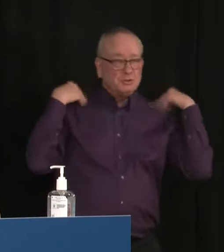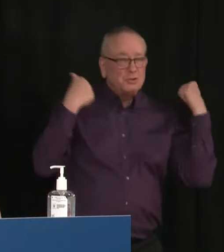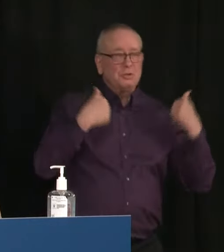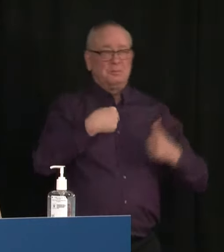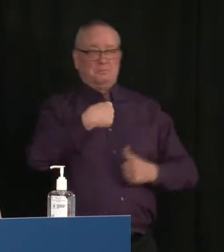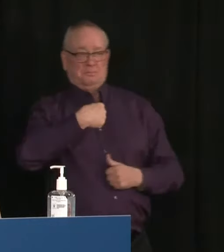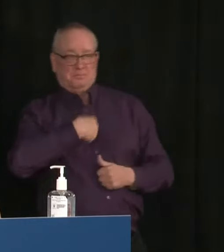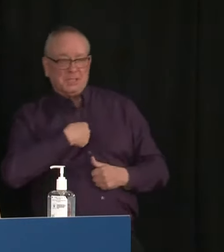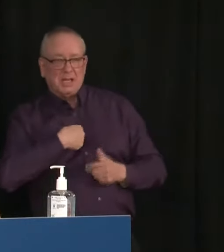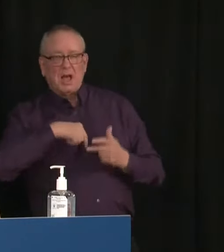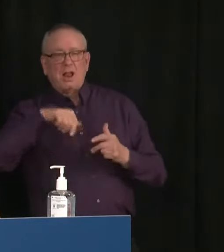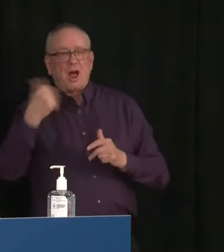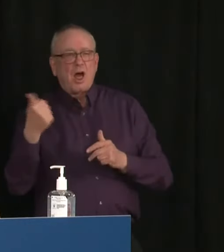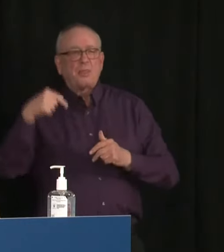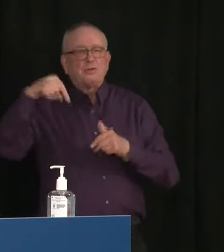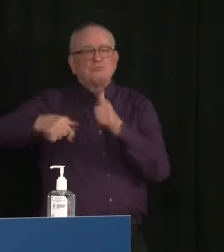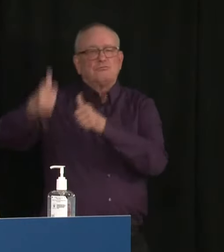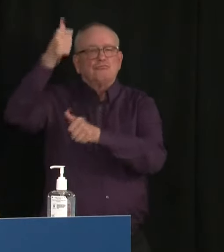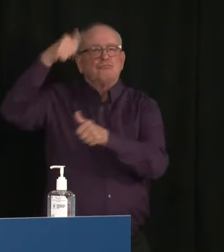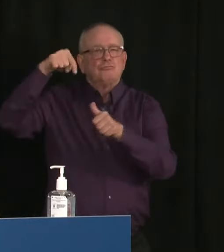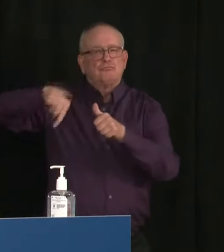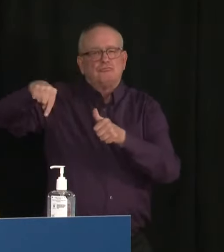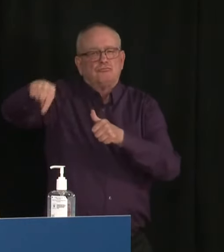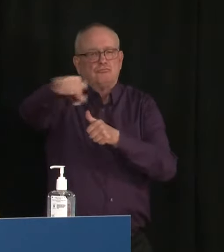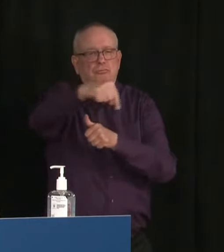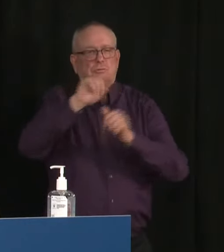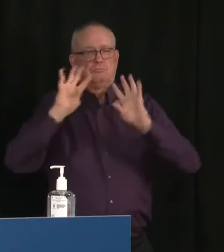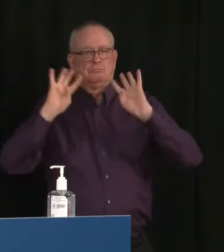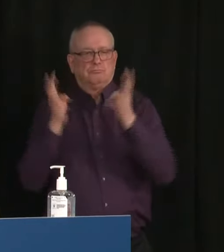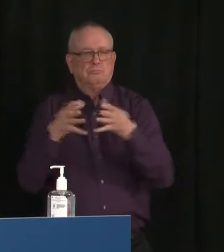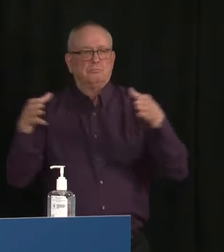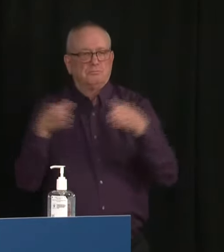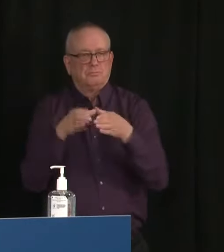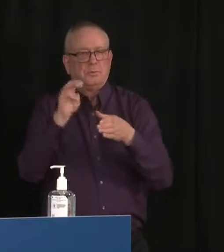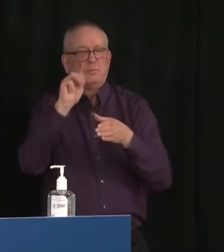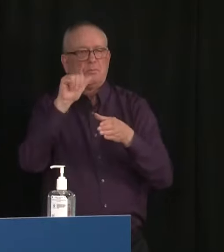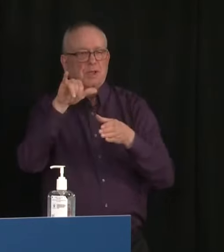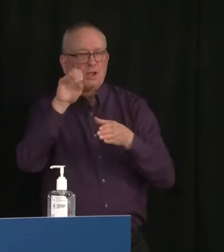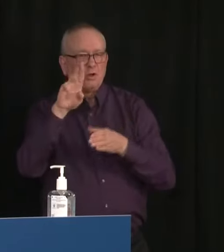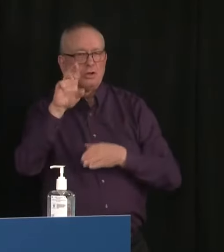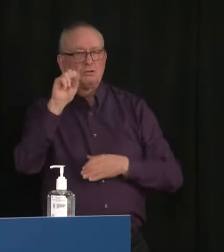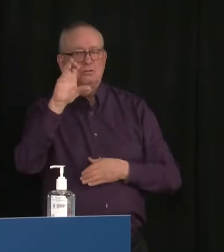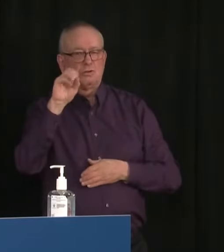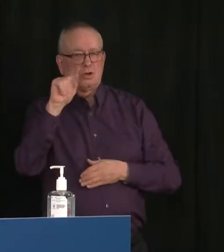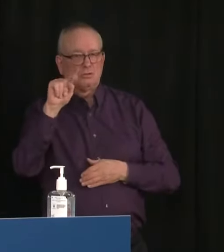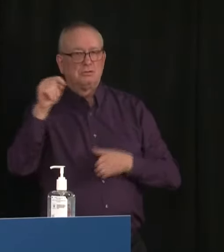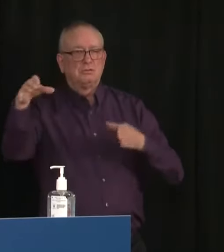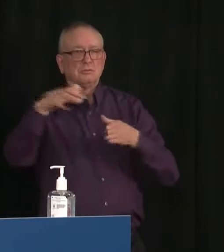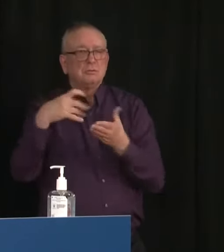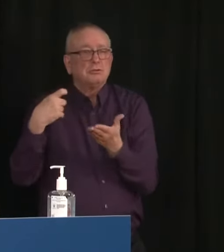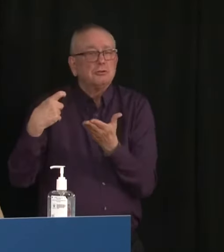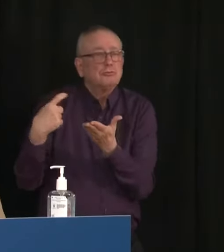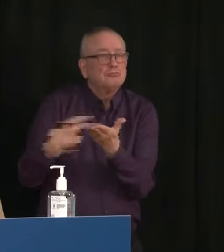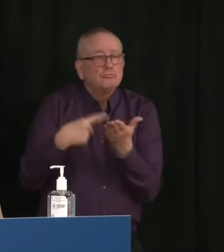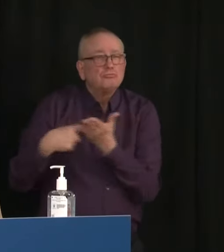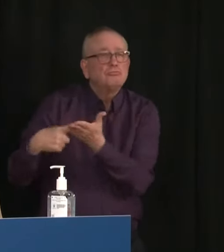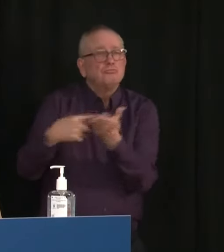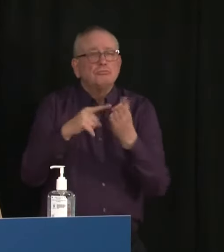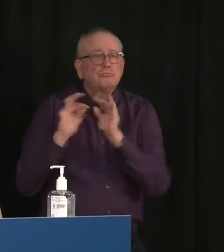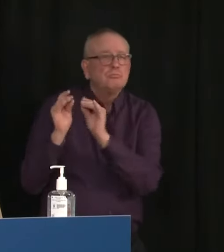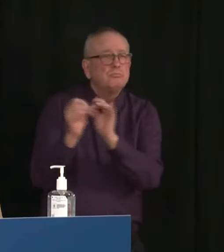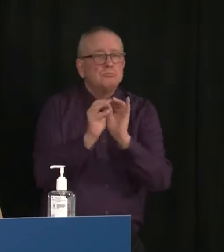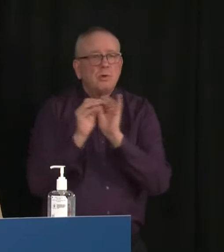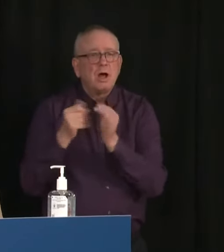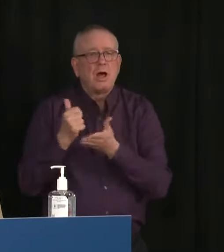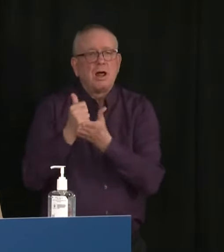leaders to discuss the state of local emergency and ways to help support them in reducing transmission. As